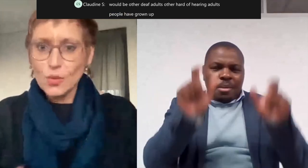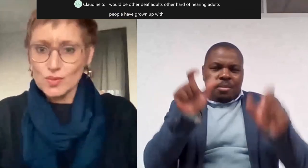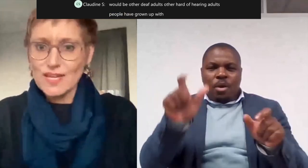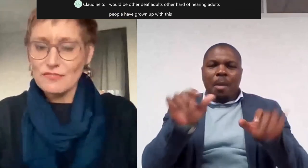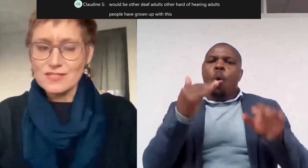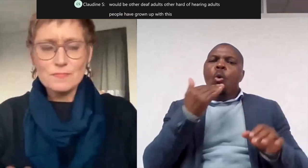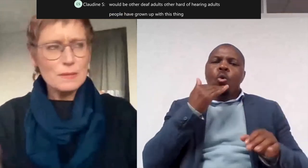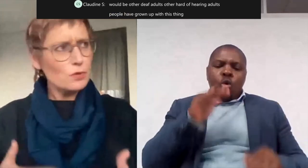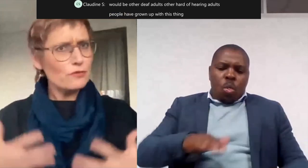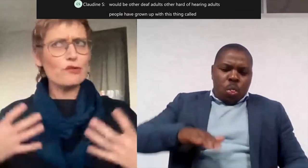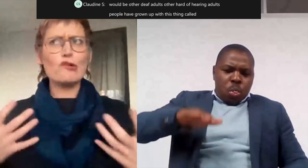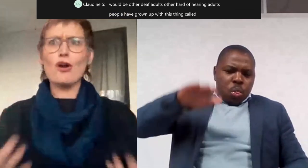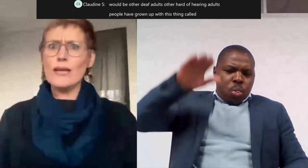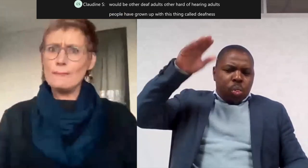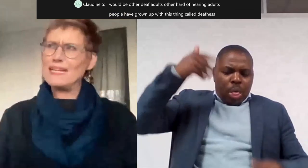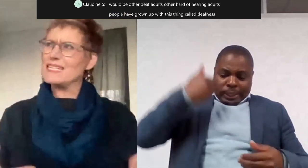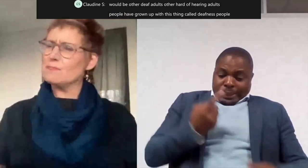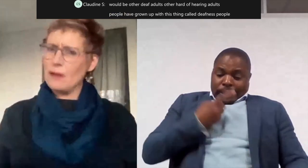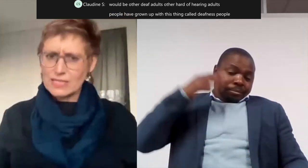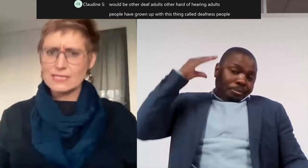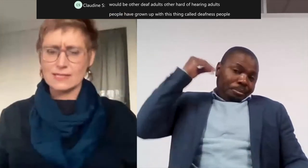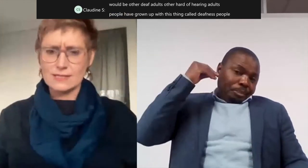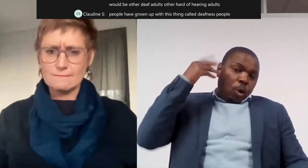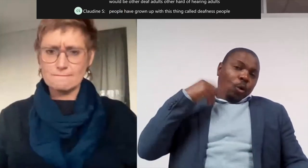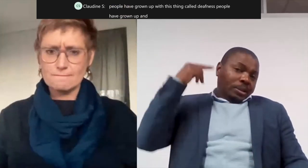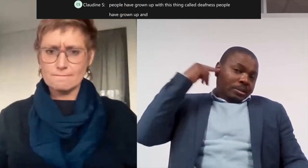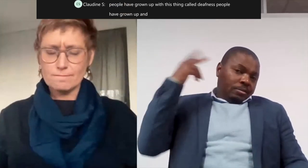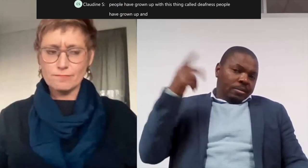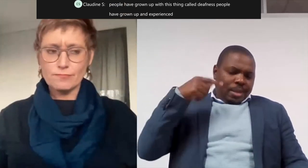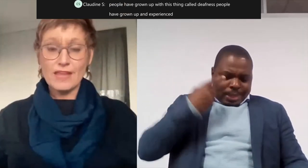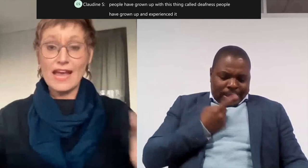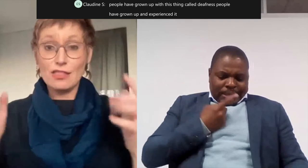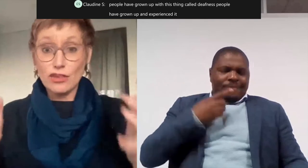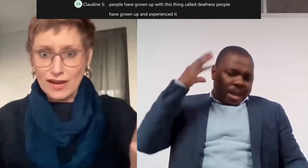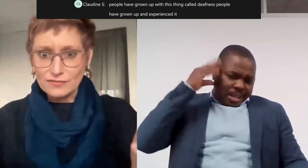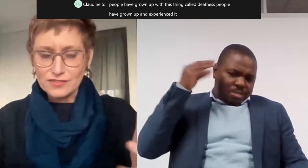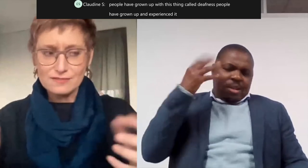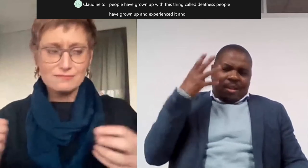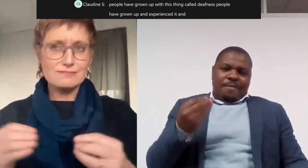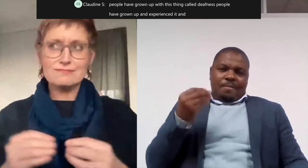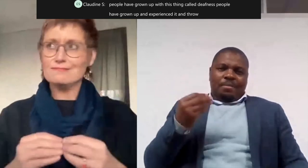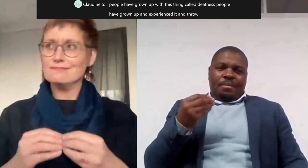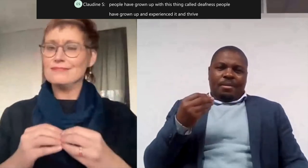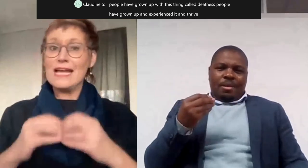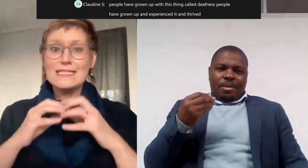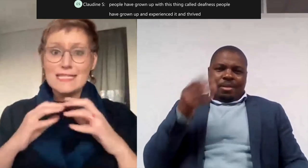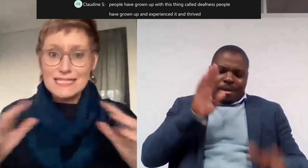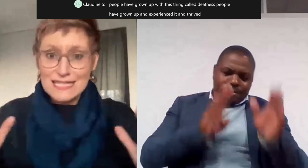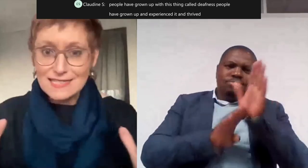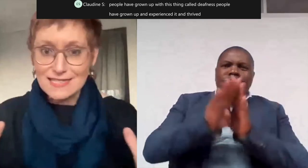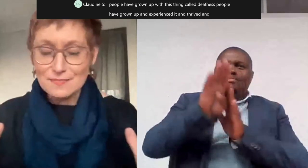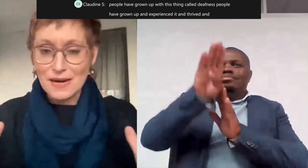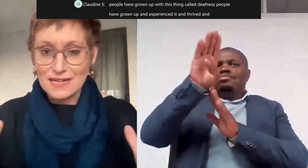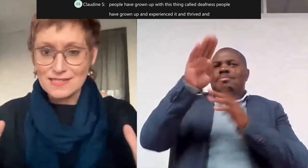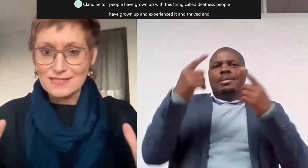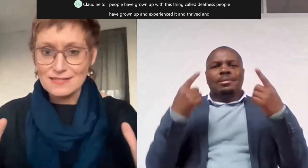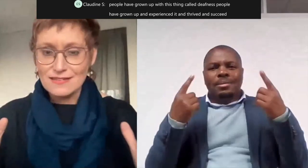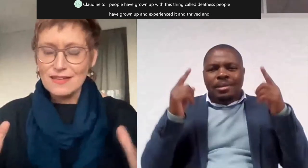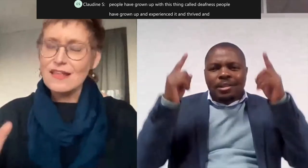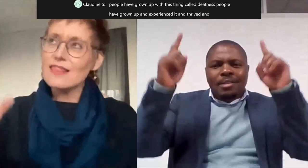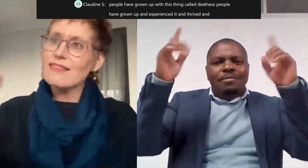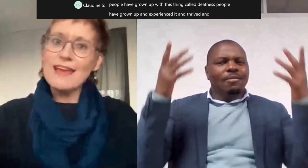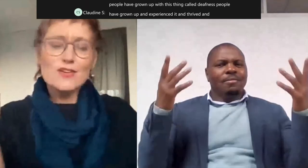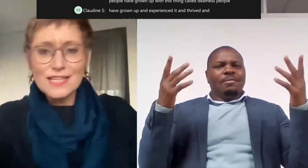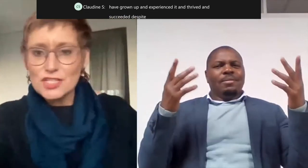this thing called deafness, people who've grown up and experienced it and thrived and succeeded